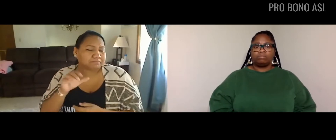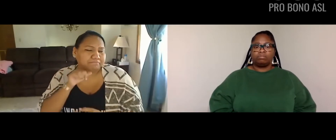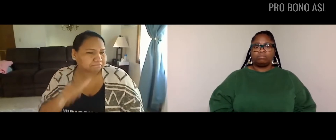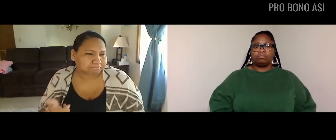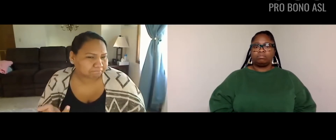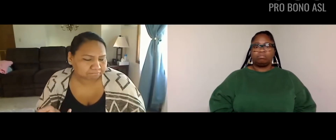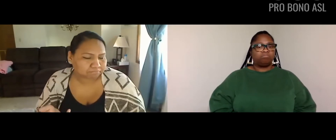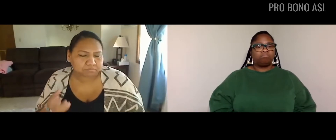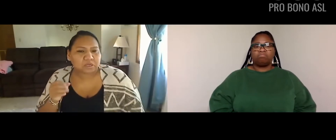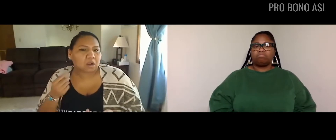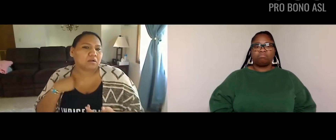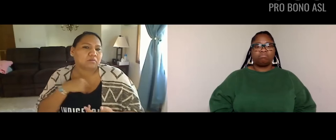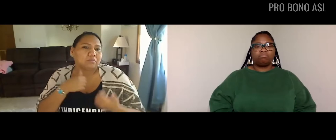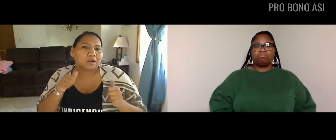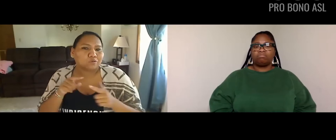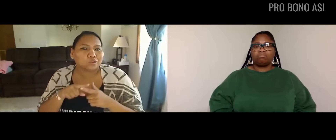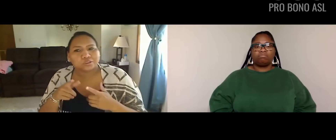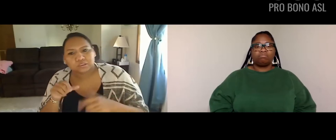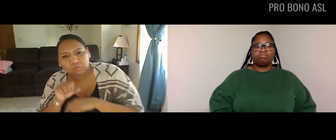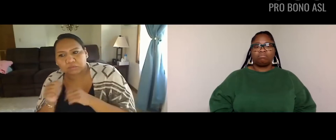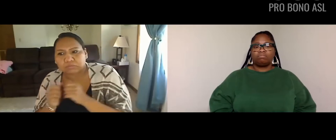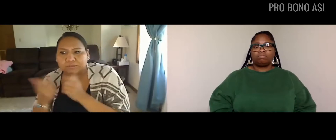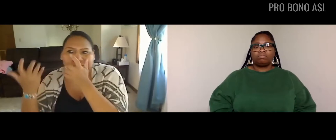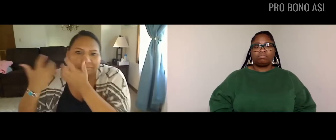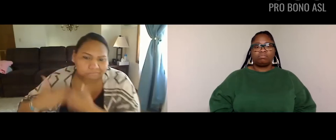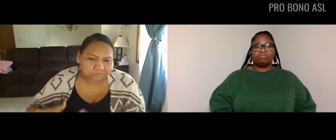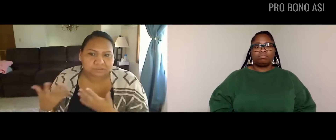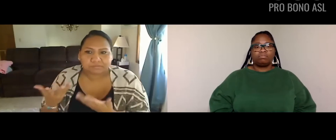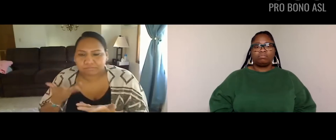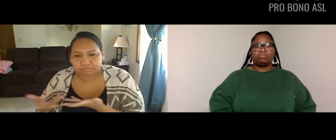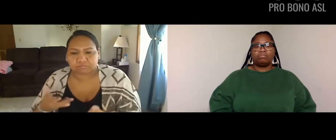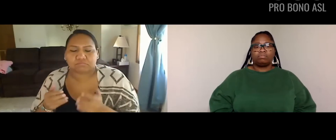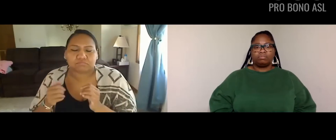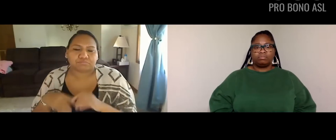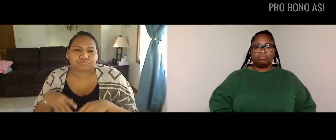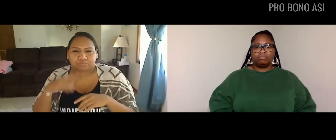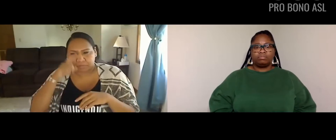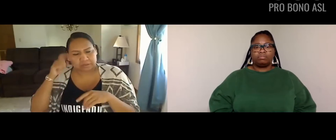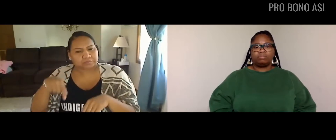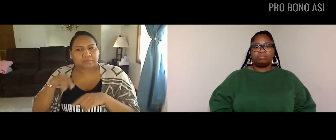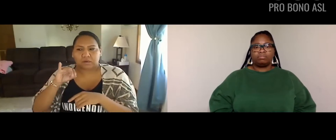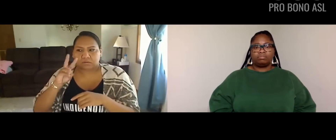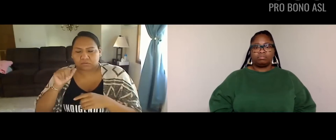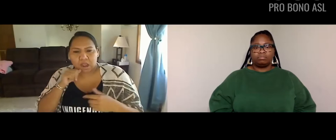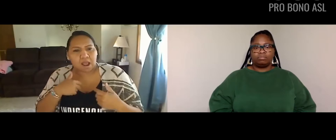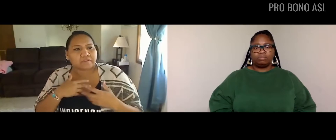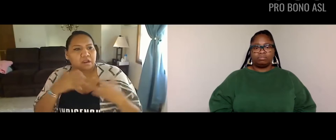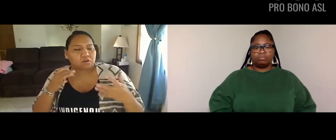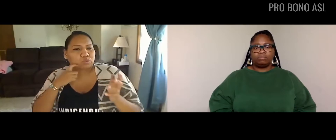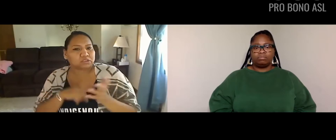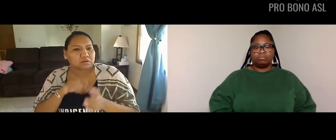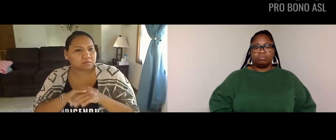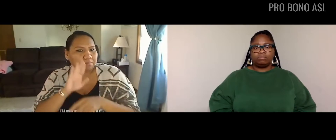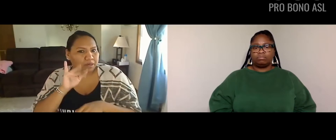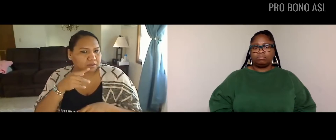Iowa does not have a lot of BIPOC individuals, so we're trying to work with RID to get more